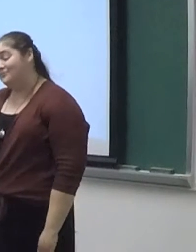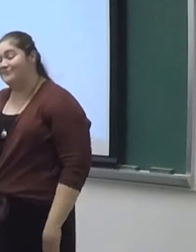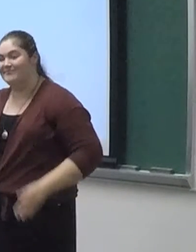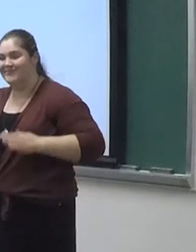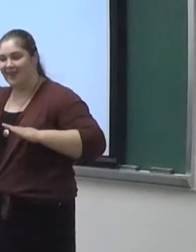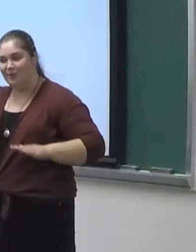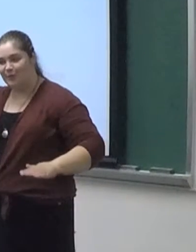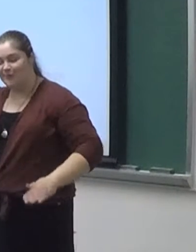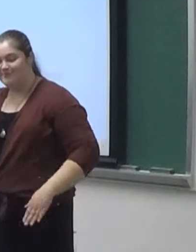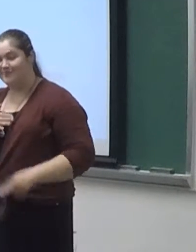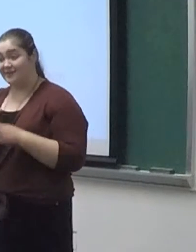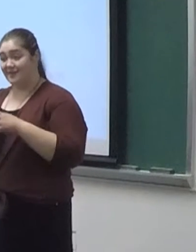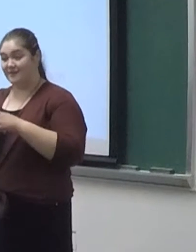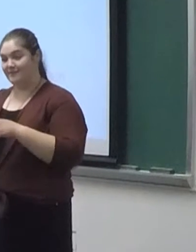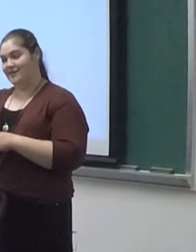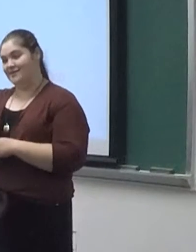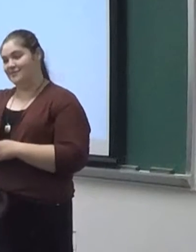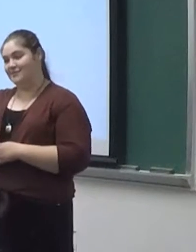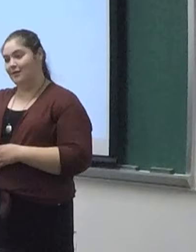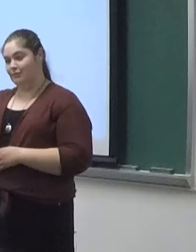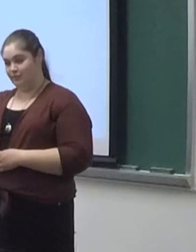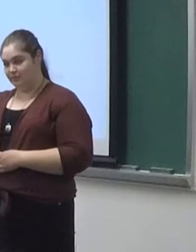Hello everybody, my name is Sarah.